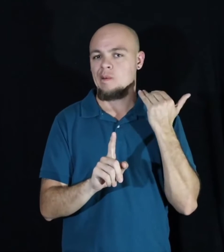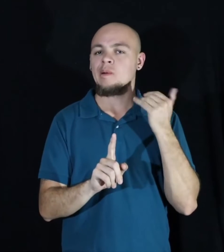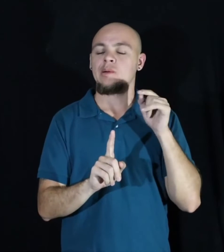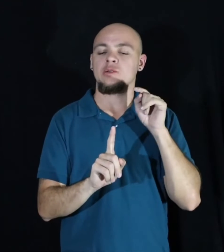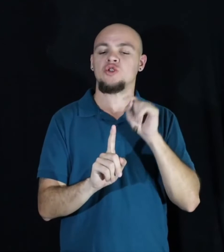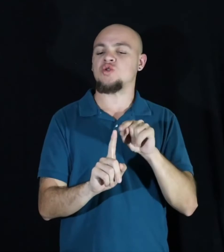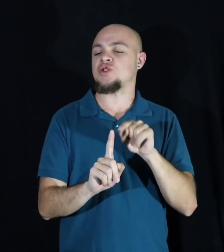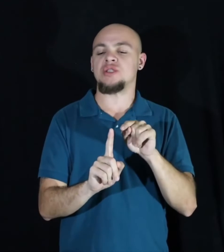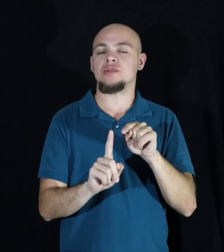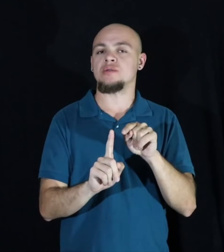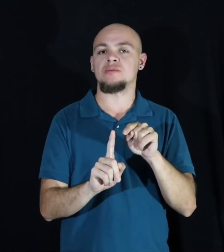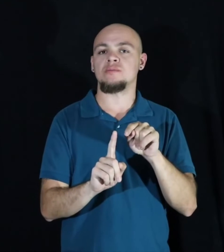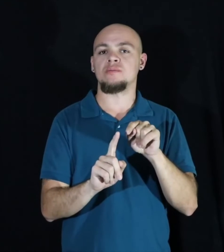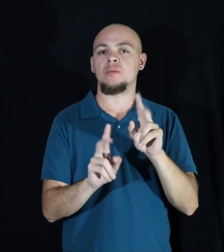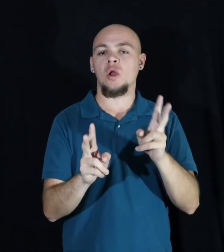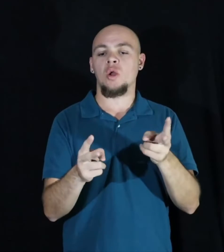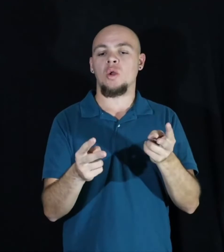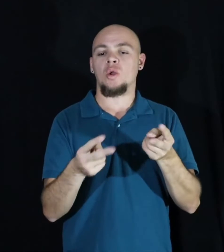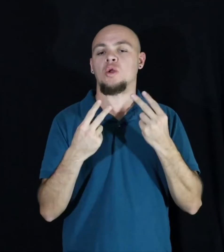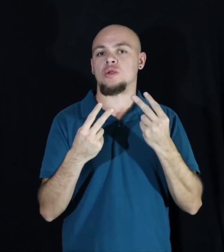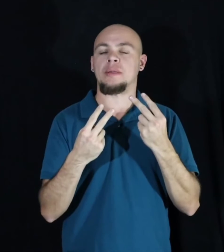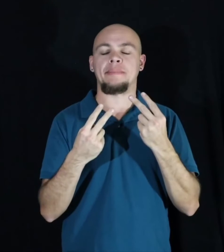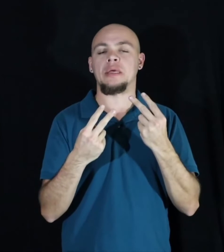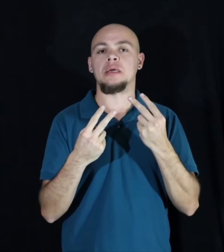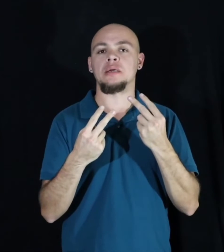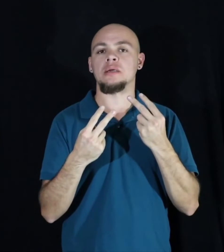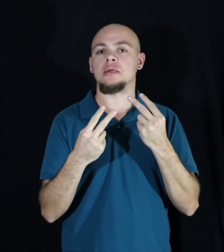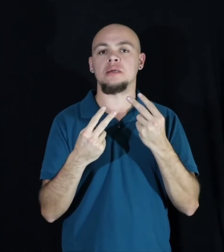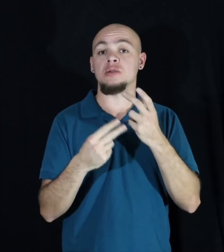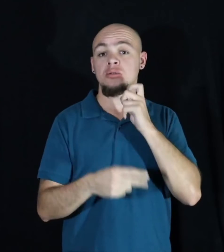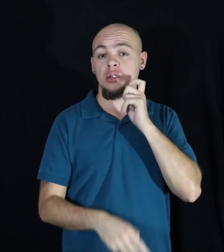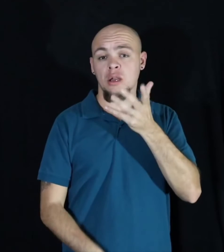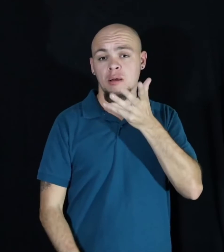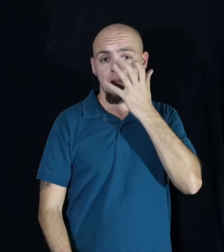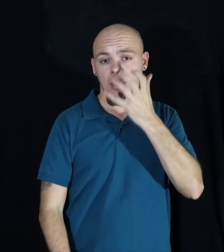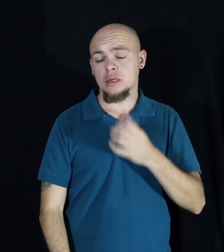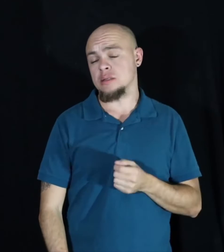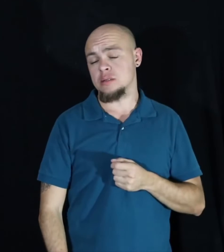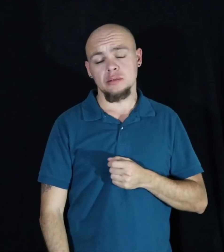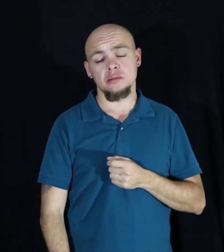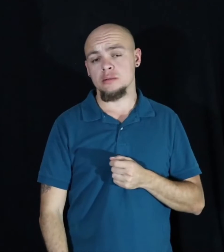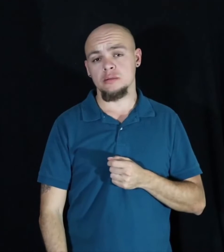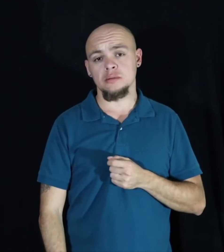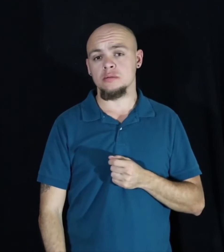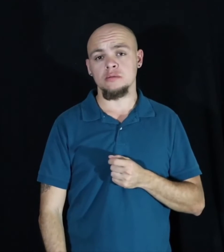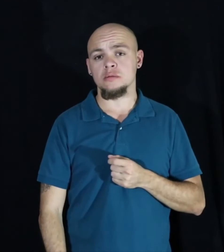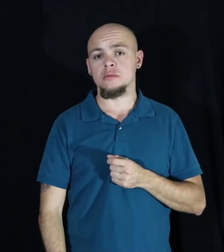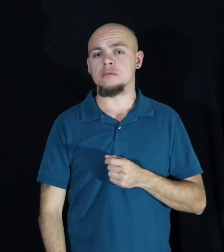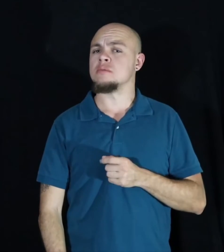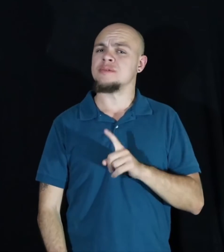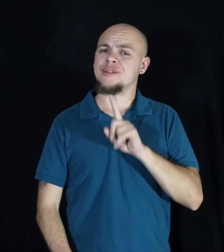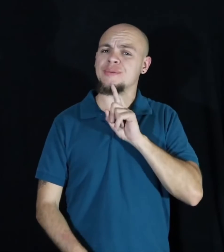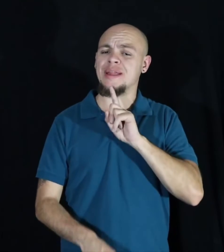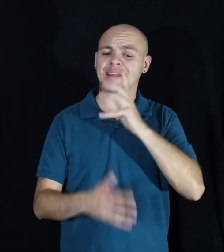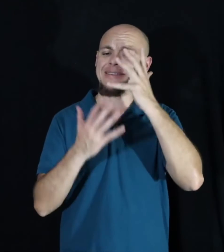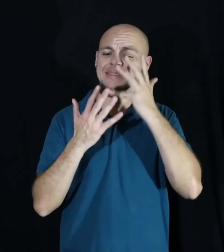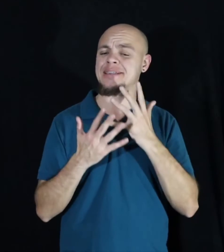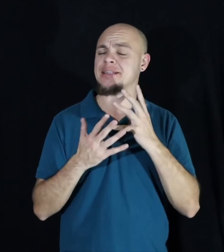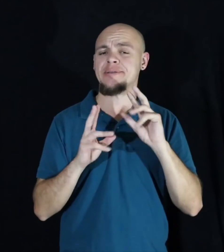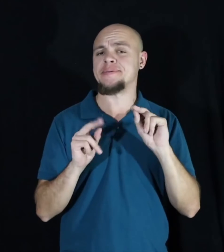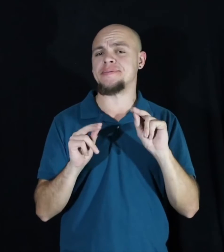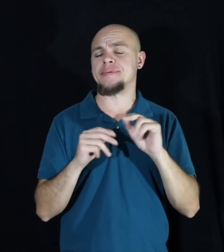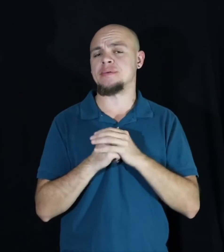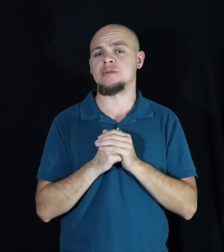just looked at me, and the way she looked at me, she wasn't mad. She wasn't really even sad. She